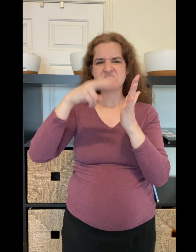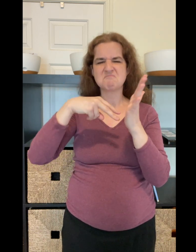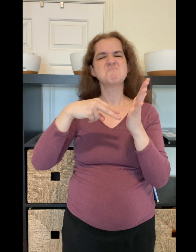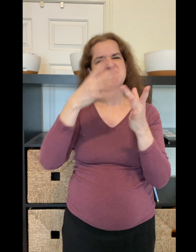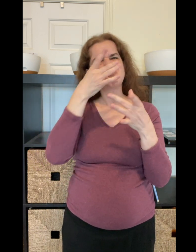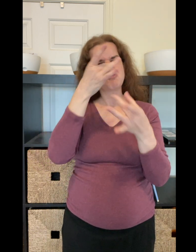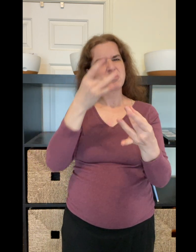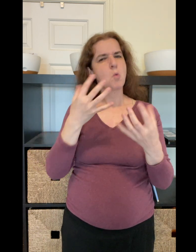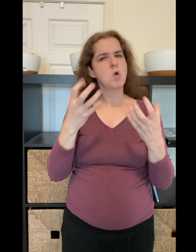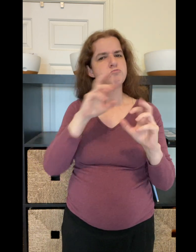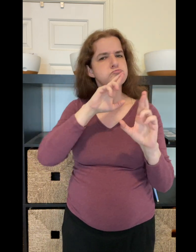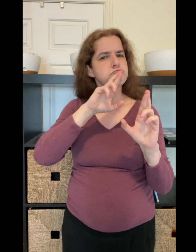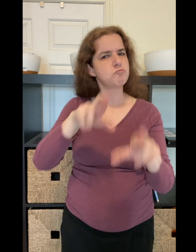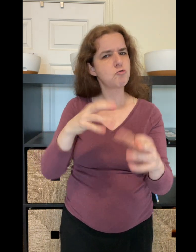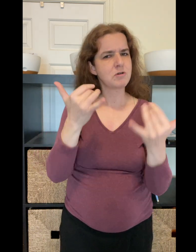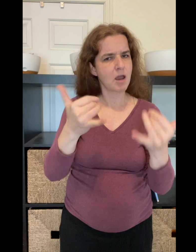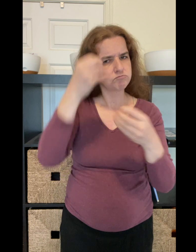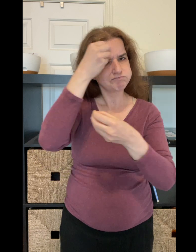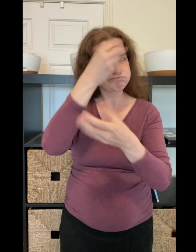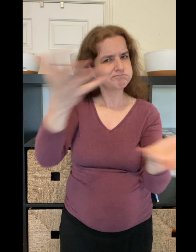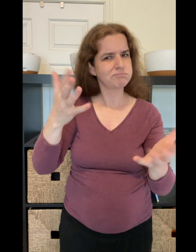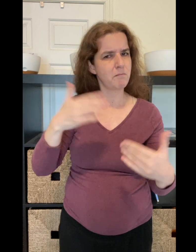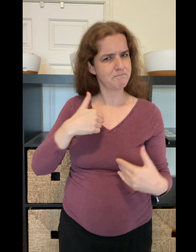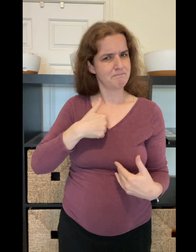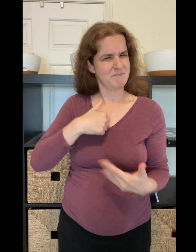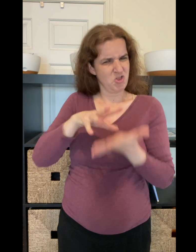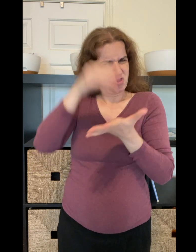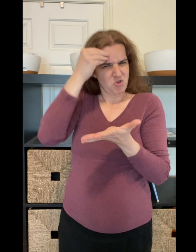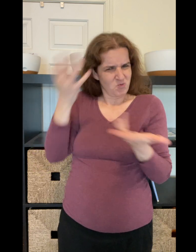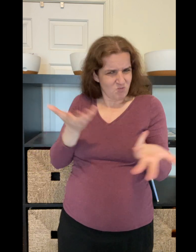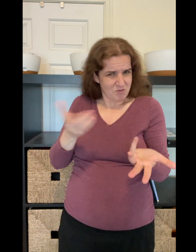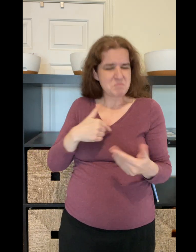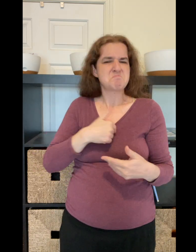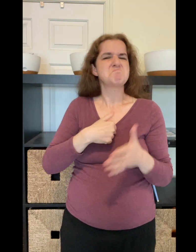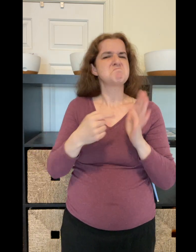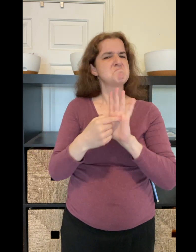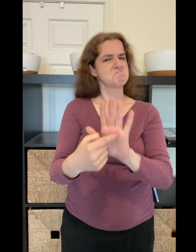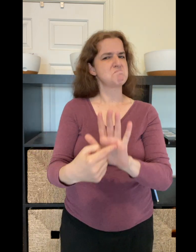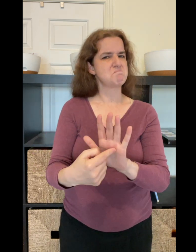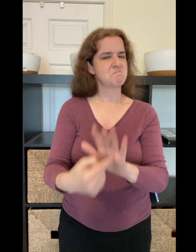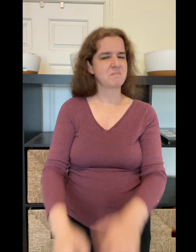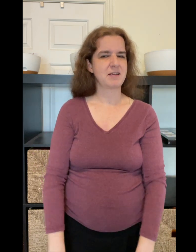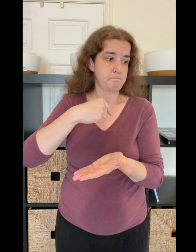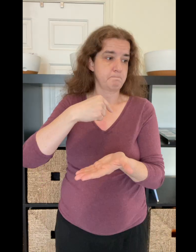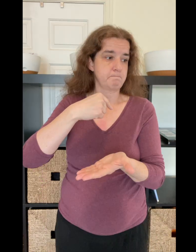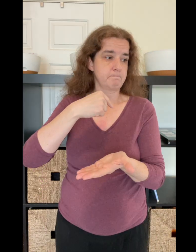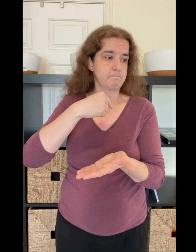researching about that. I've been reading some interesting things and I wanted to share them with you. So here's what I learned.